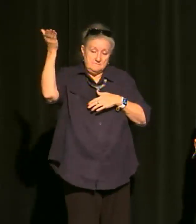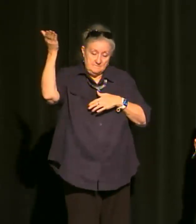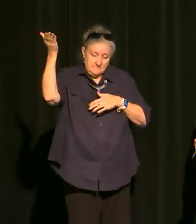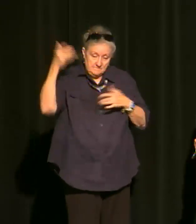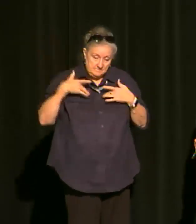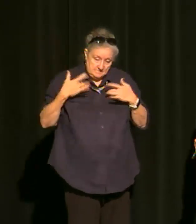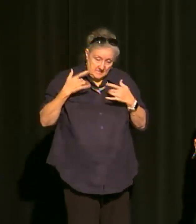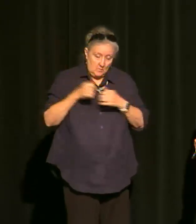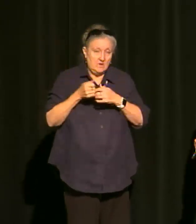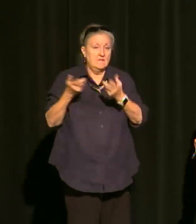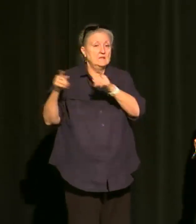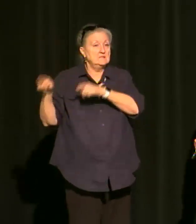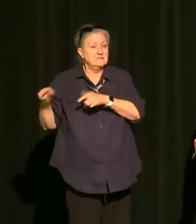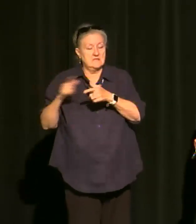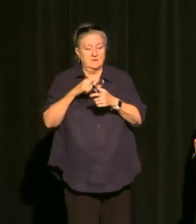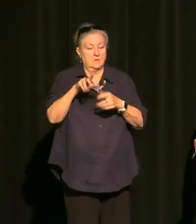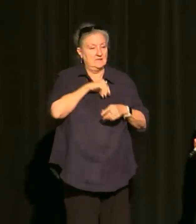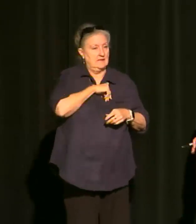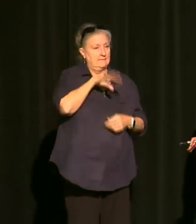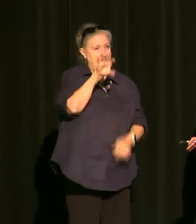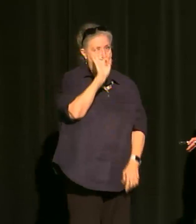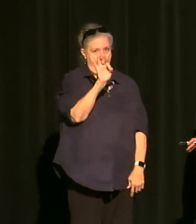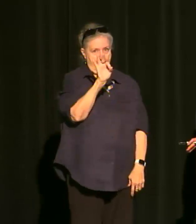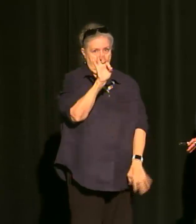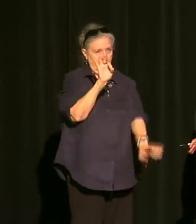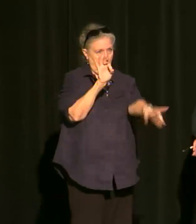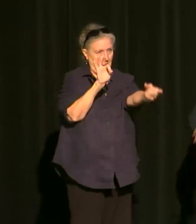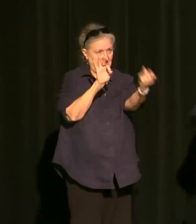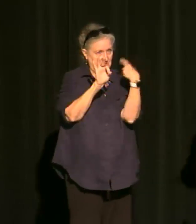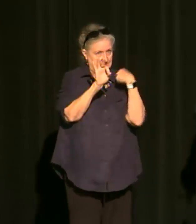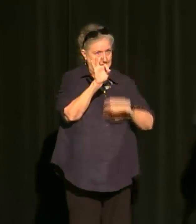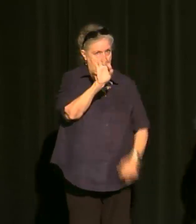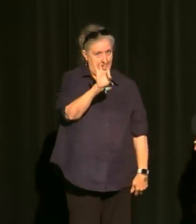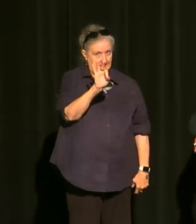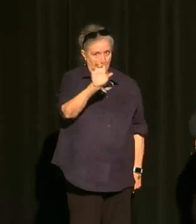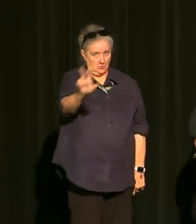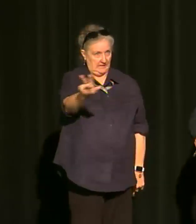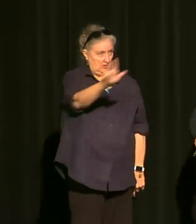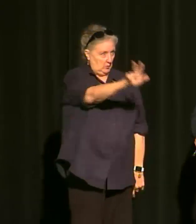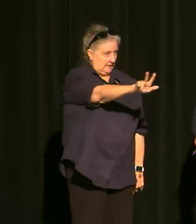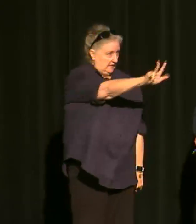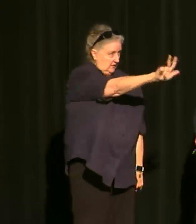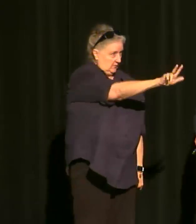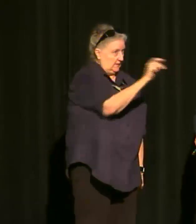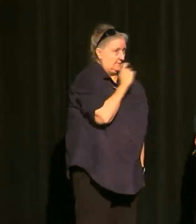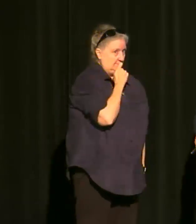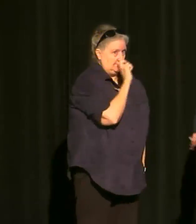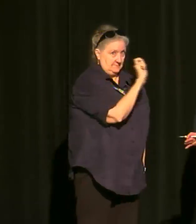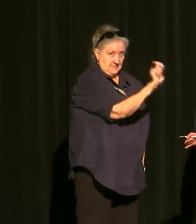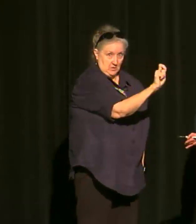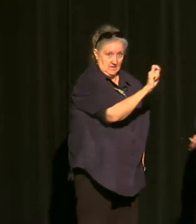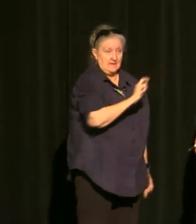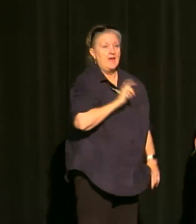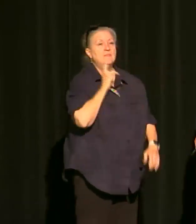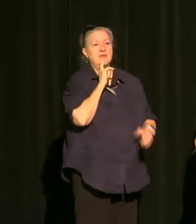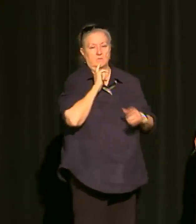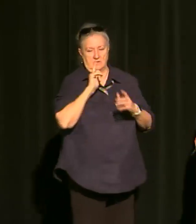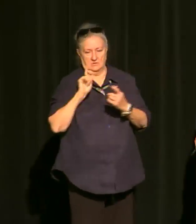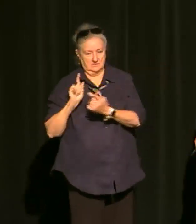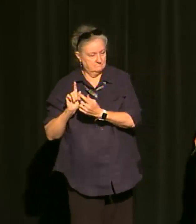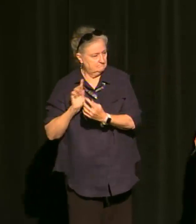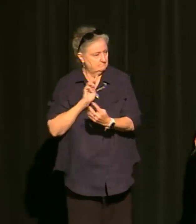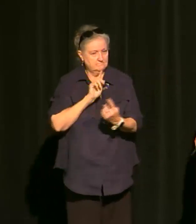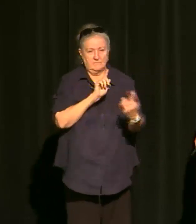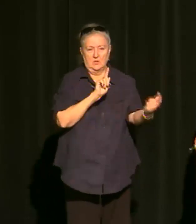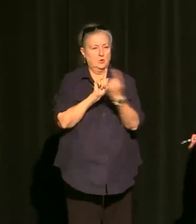We'll take 9 questions, specifically 9, 3 from each section, and then we'll do a breakout session where you